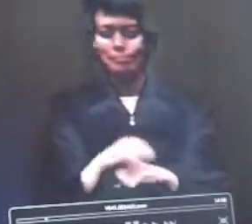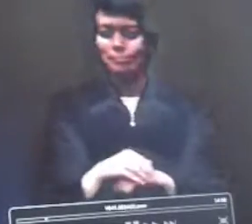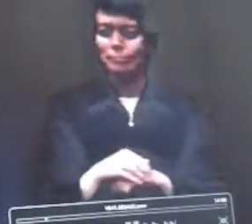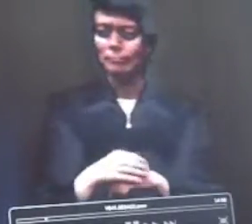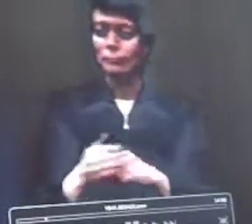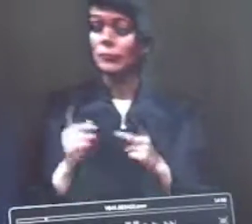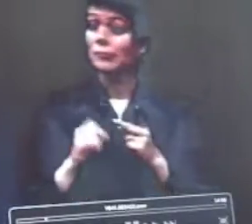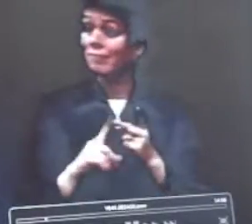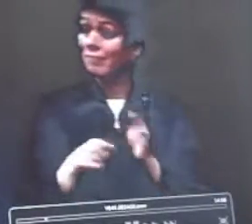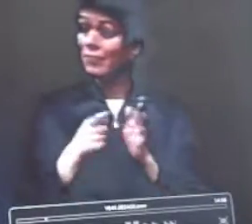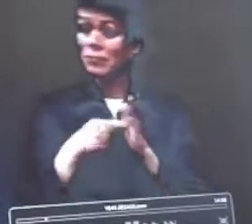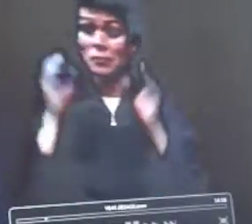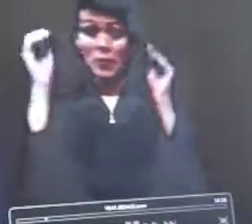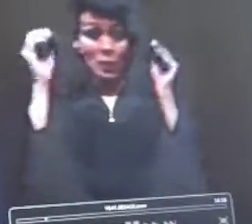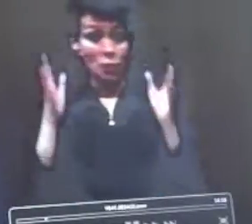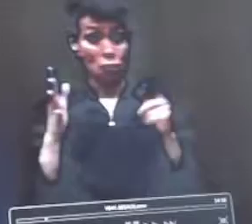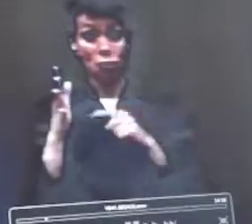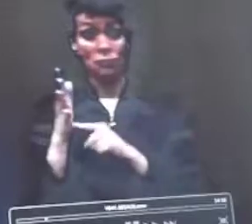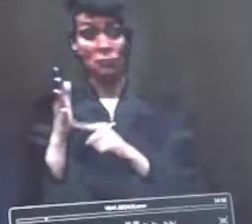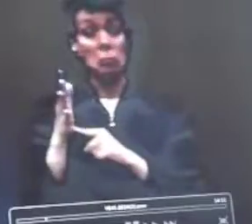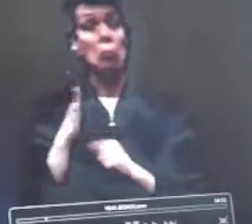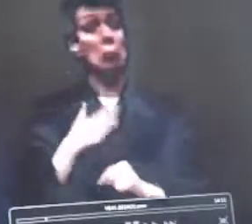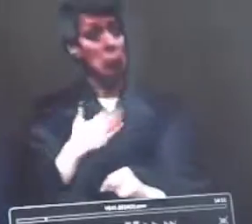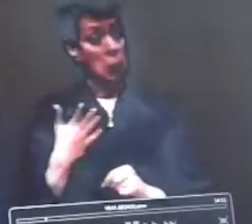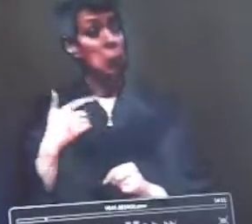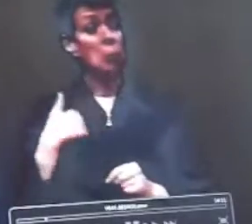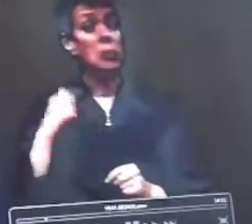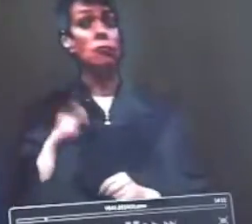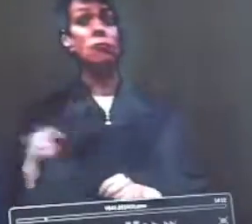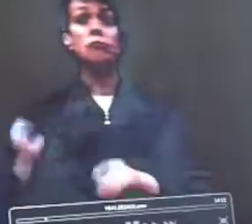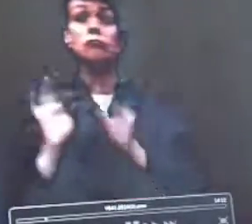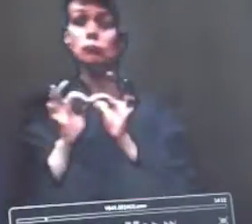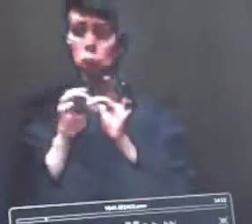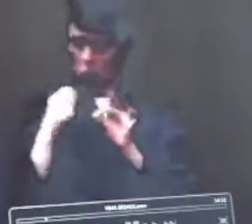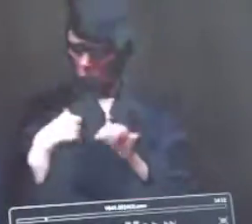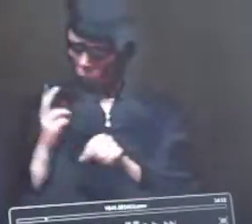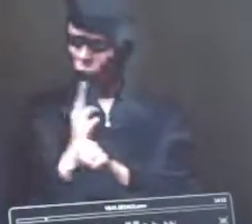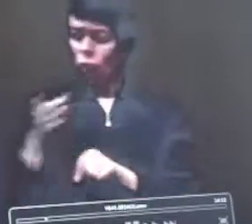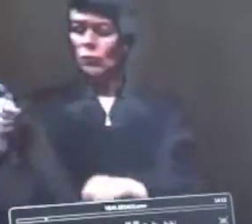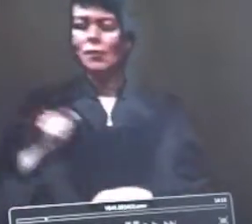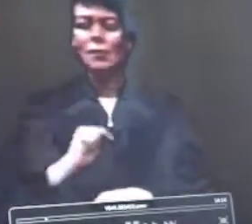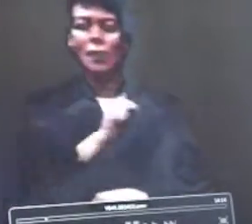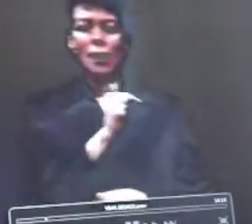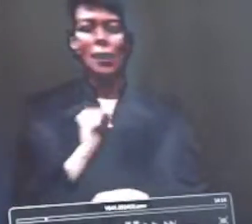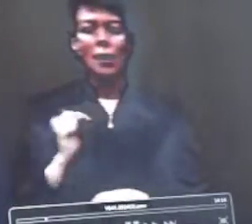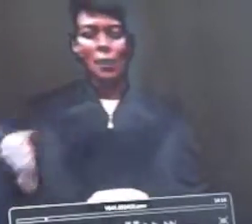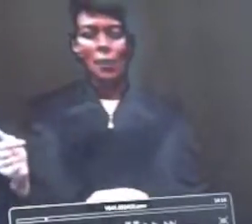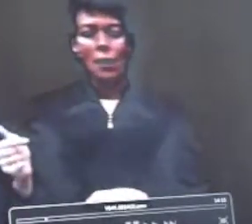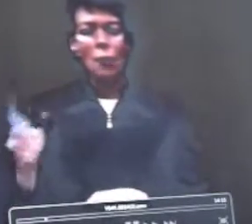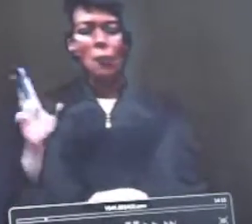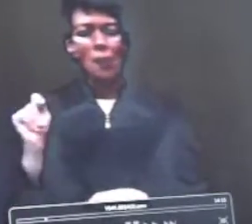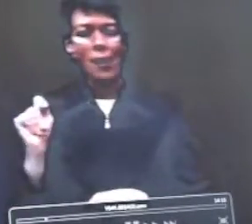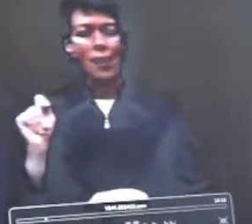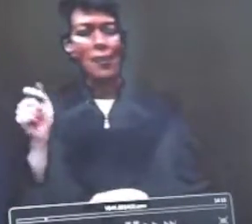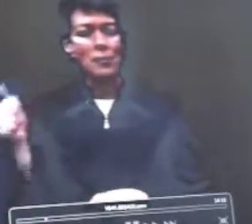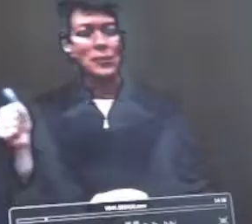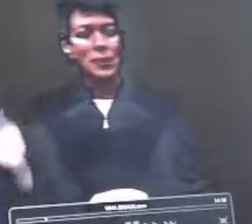that's in school. So there wasn't any support. Some of the teachers admitted to using consecutive interpreting in their